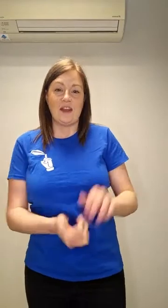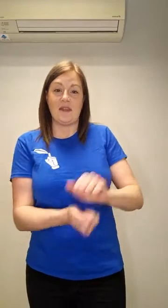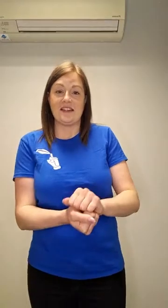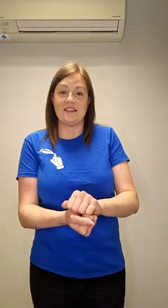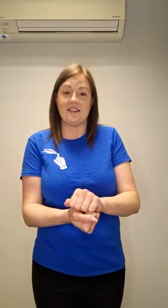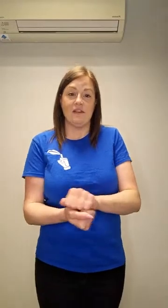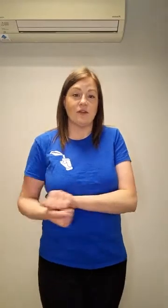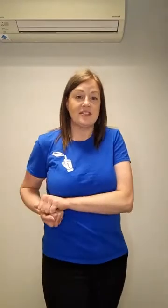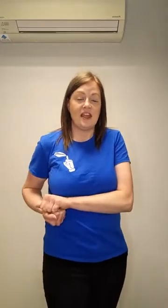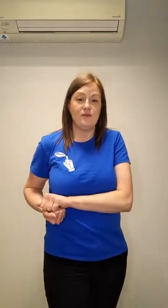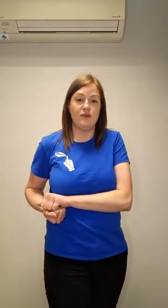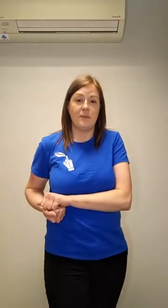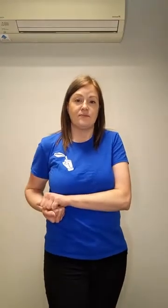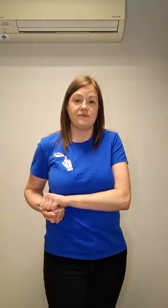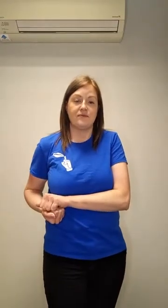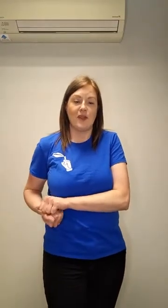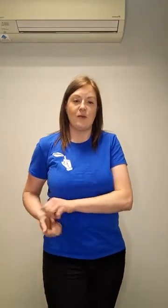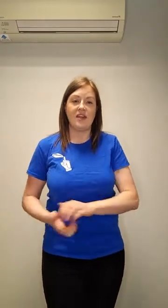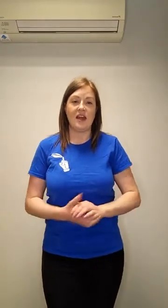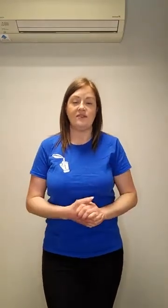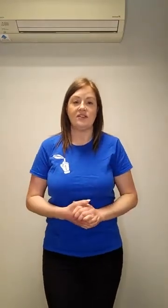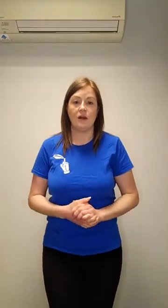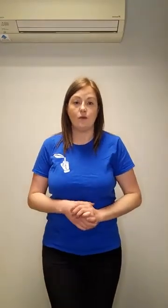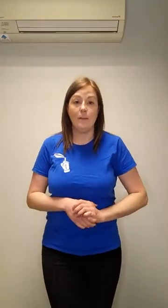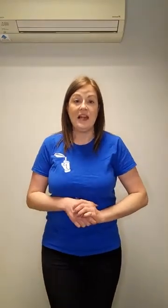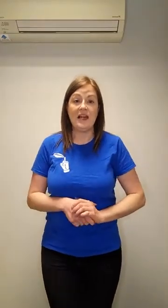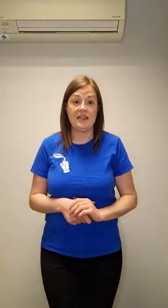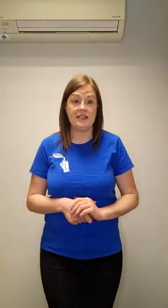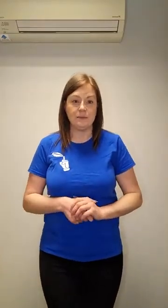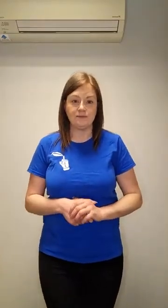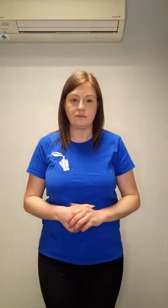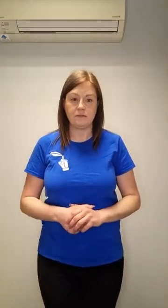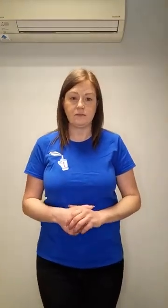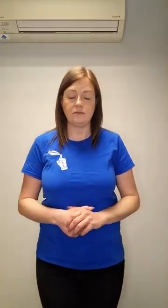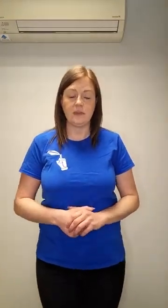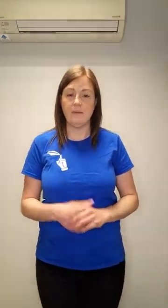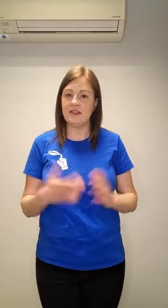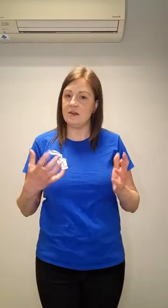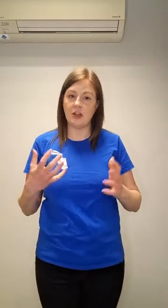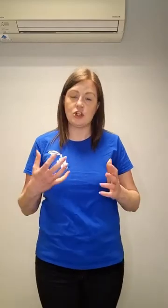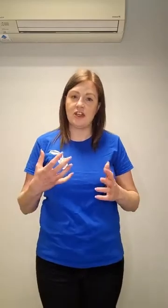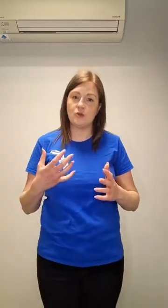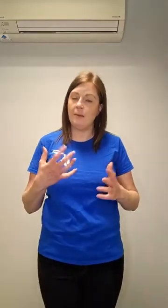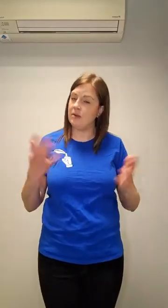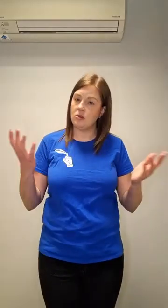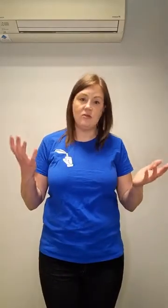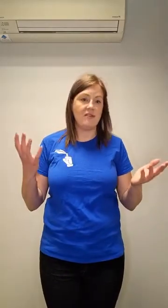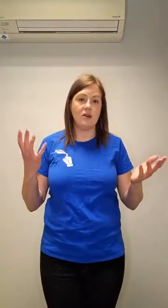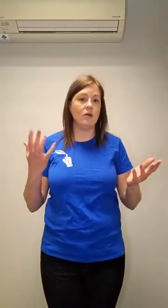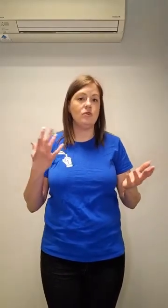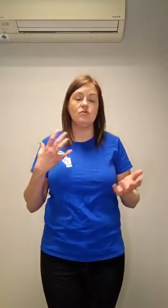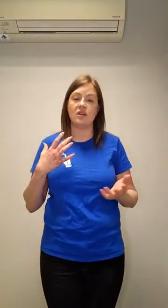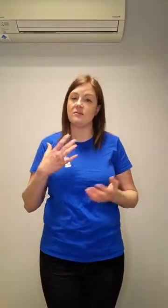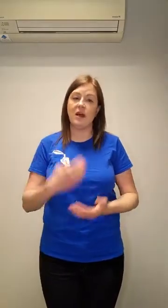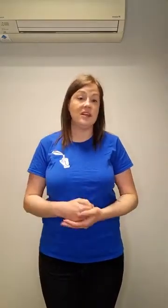So that's the sign for safe. We then have the sign for police. It might seem like a strange one, but you never know. You just might need